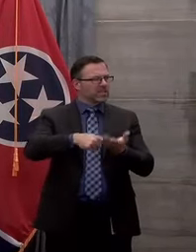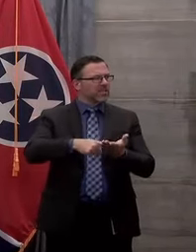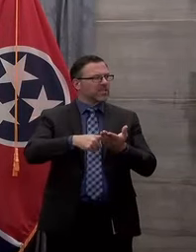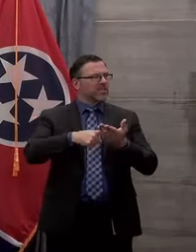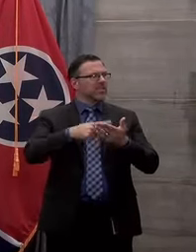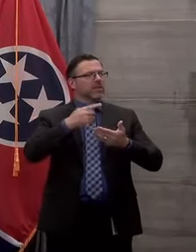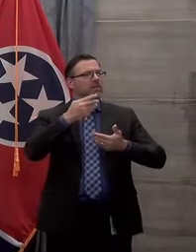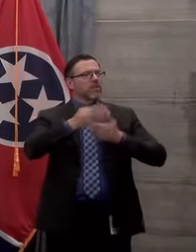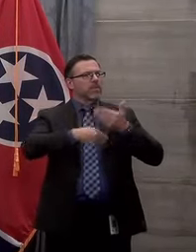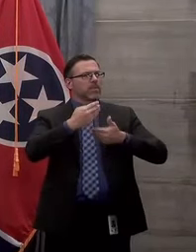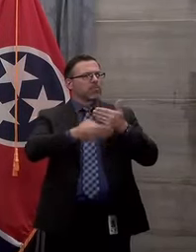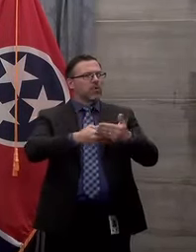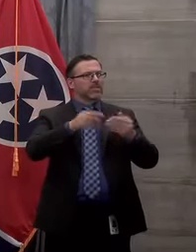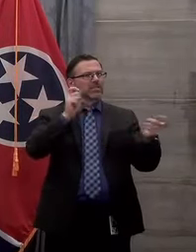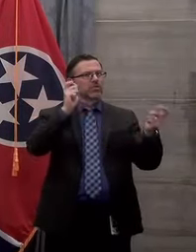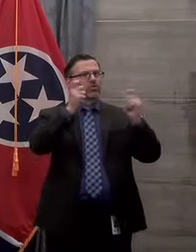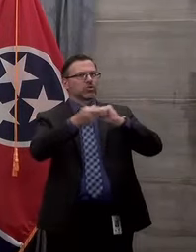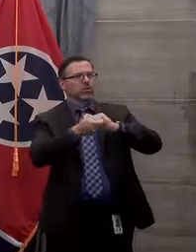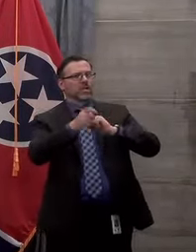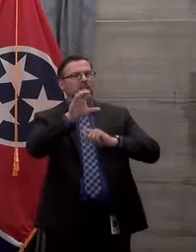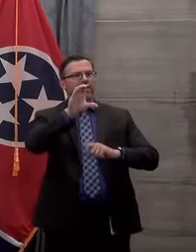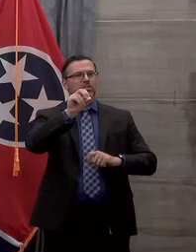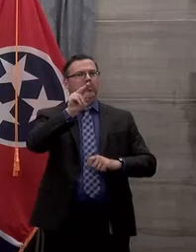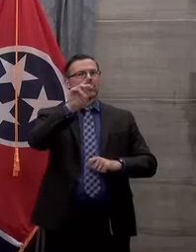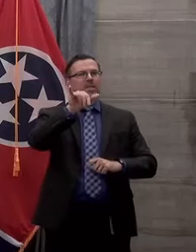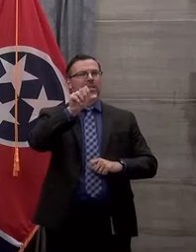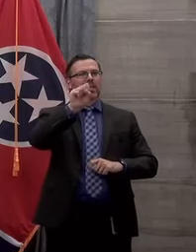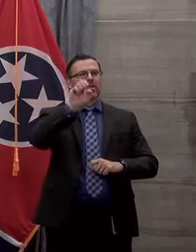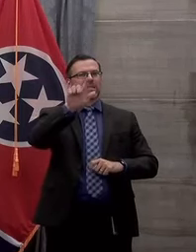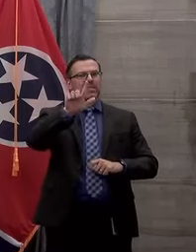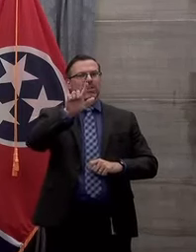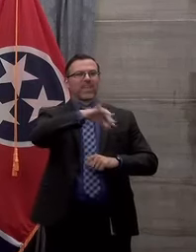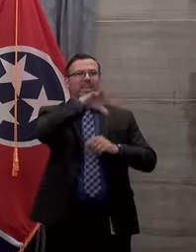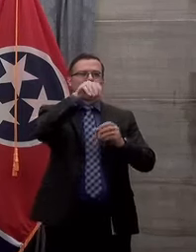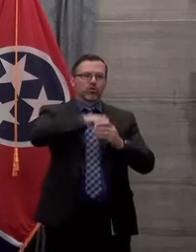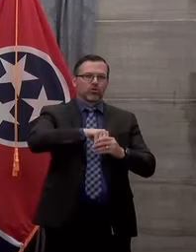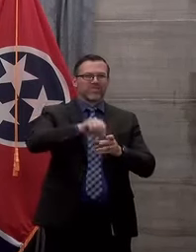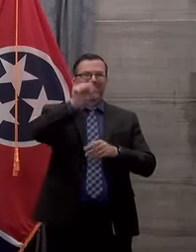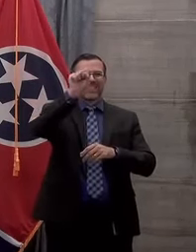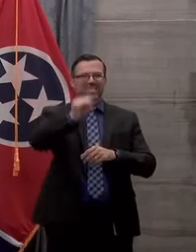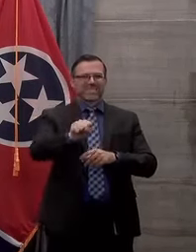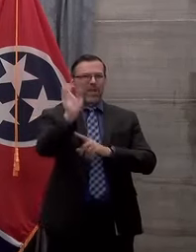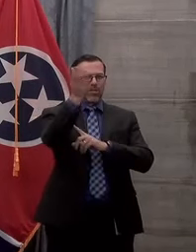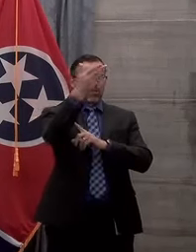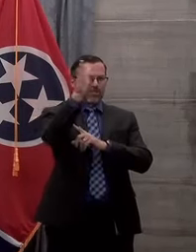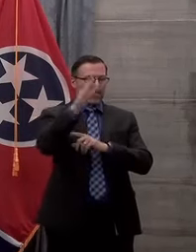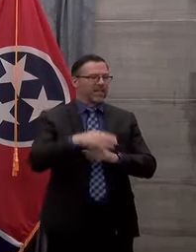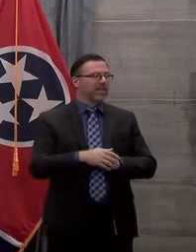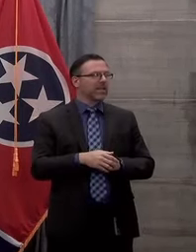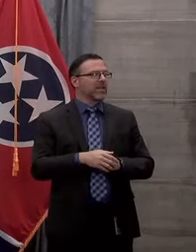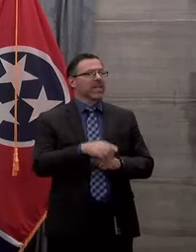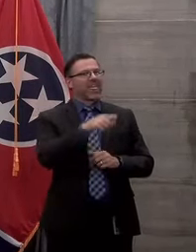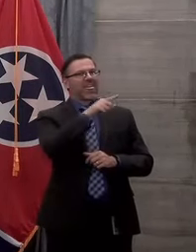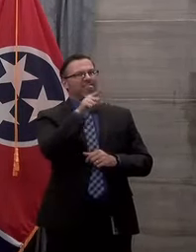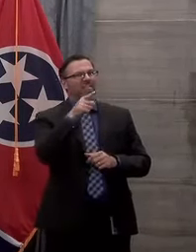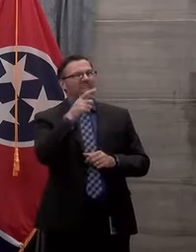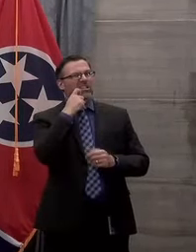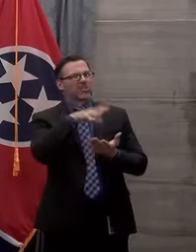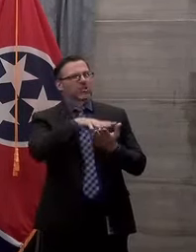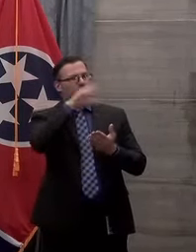altering its county seal, which bears an image of the Confederate Battle Flag. Now, they learned that the Tennessee Historic